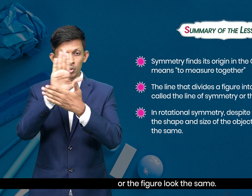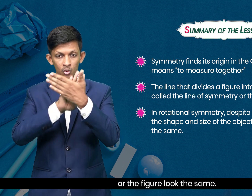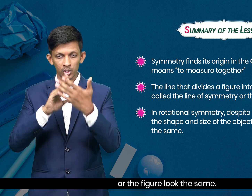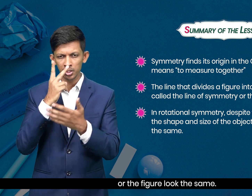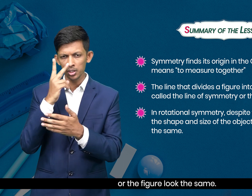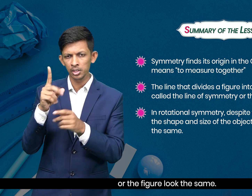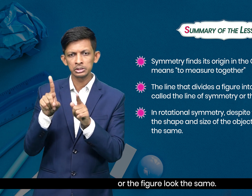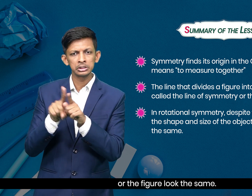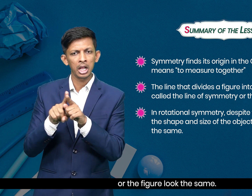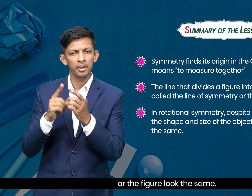same.